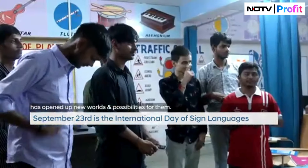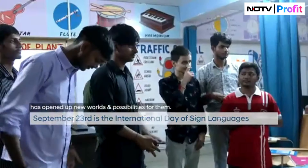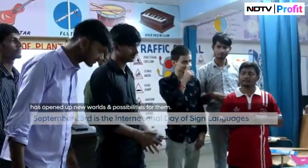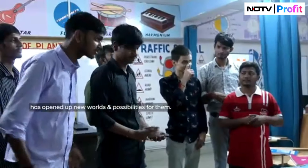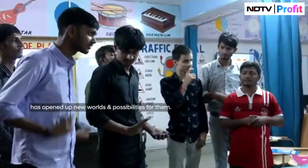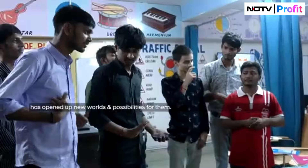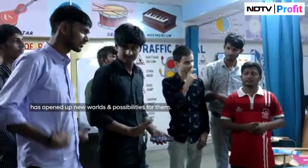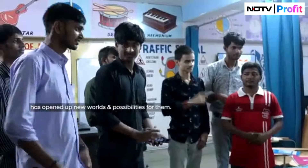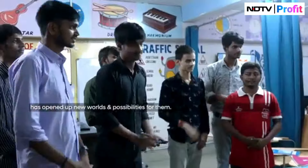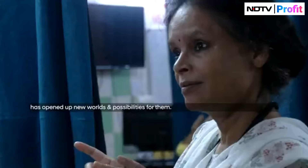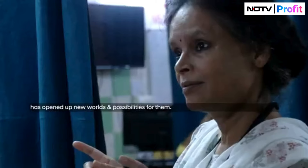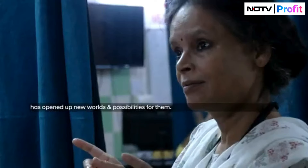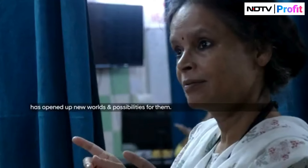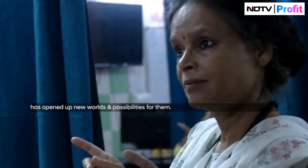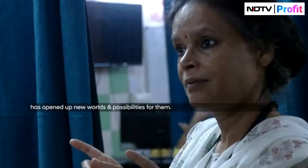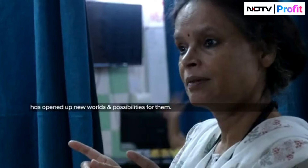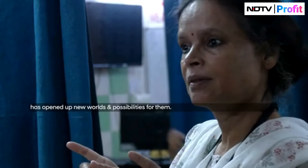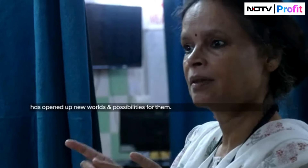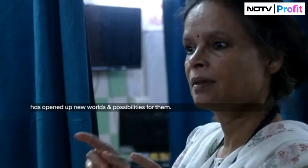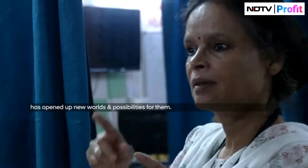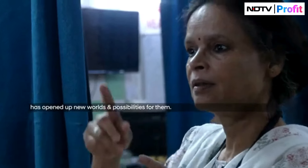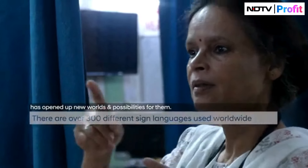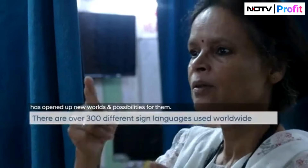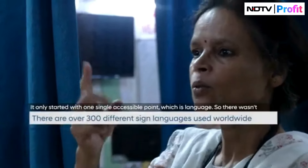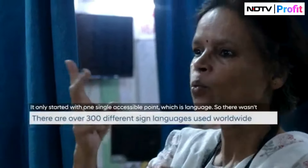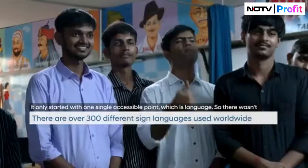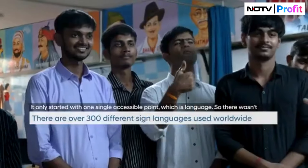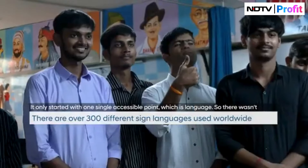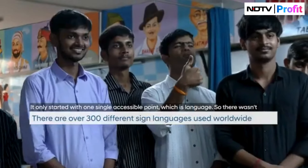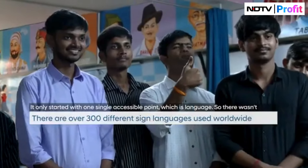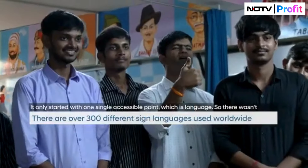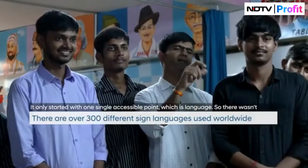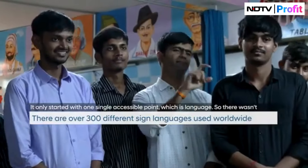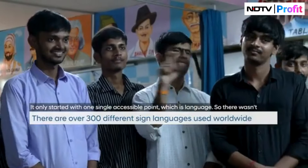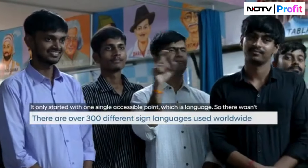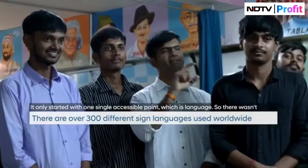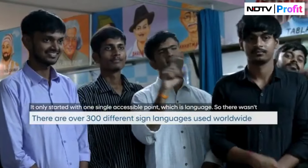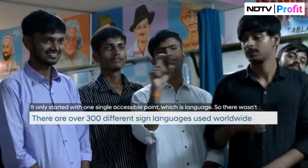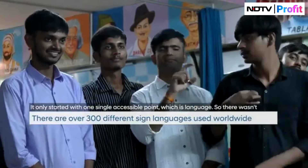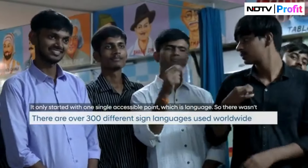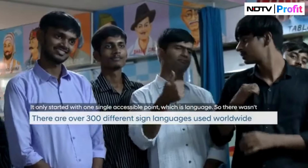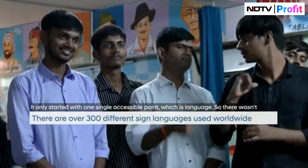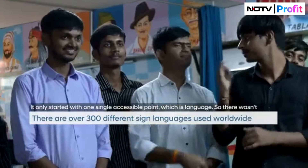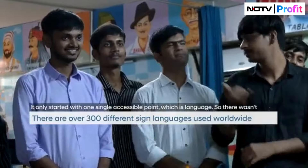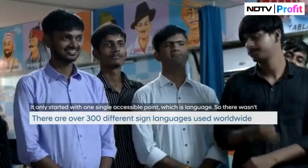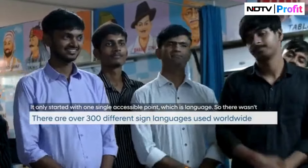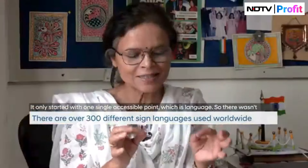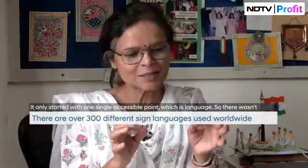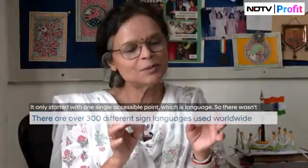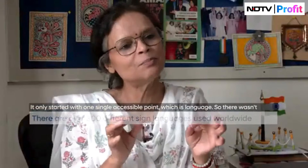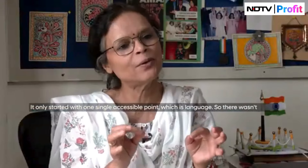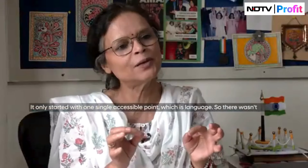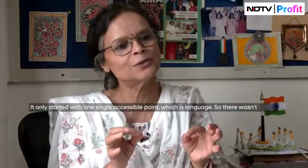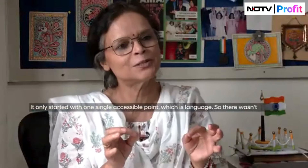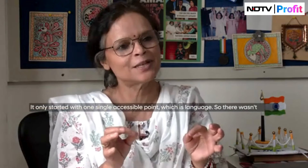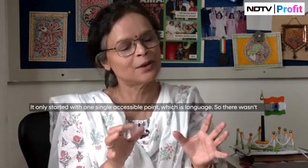opened up new worlds and possibilities for them. It only started with one single accessible point, which is